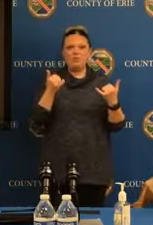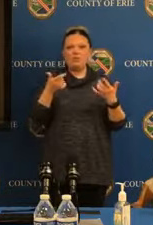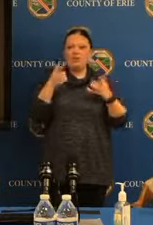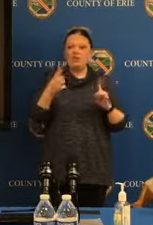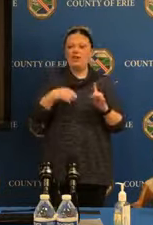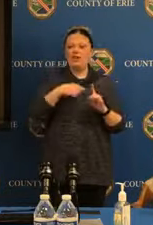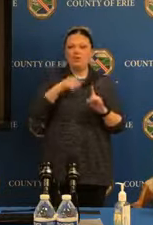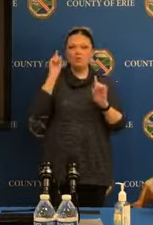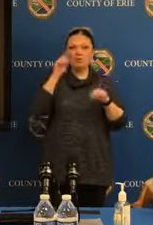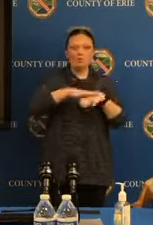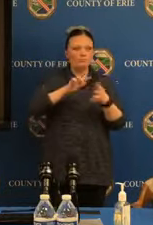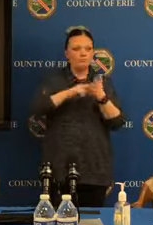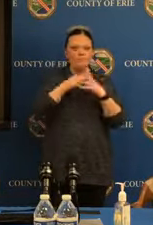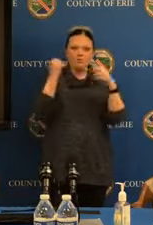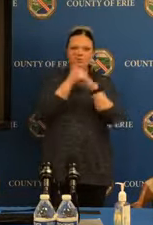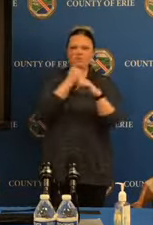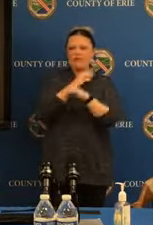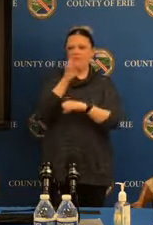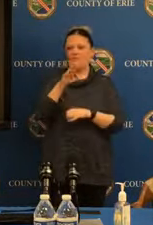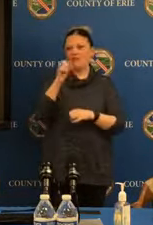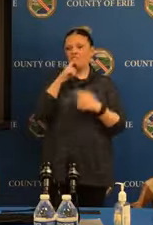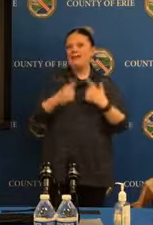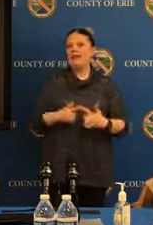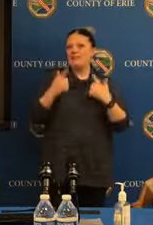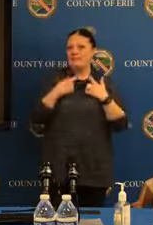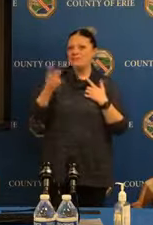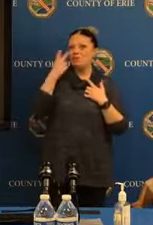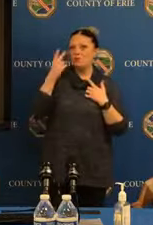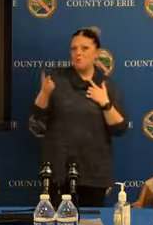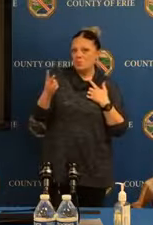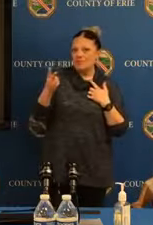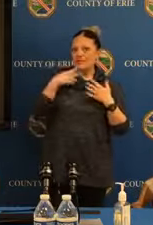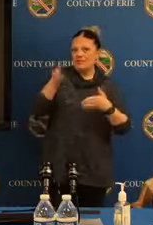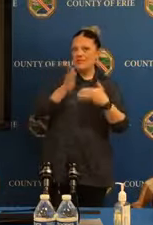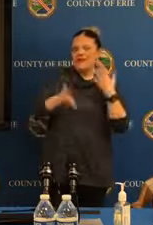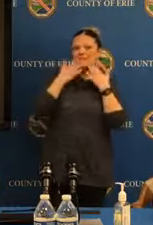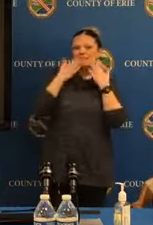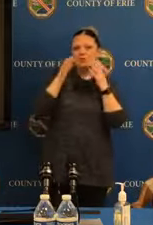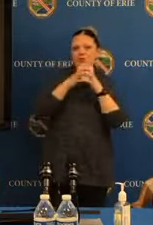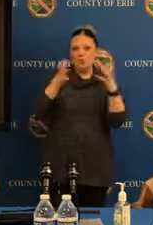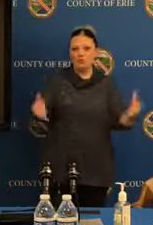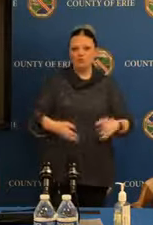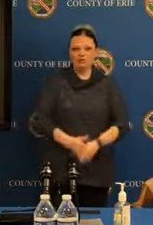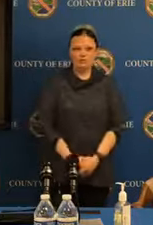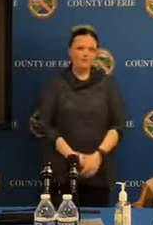intentionally to fight this virus and live to see us through the other side of it. Thank you so much.